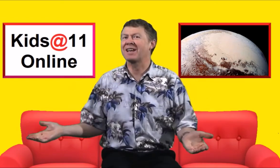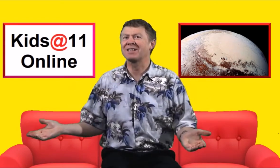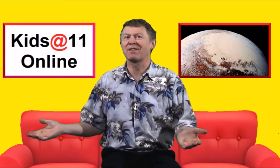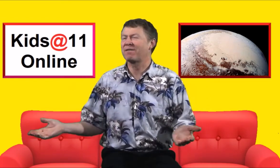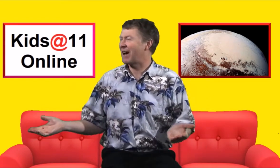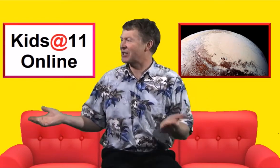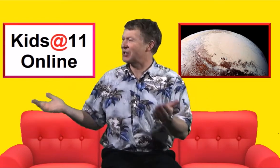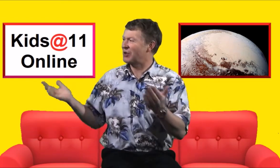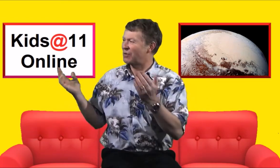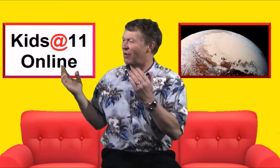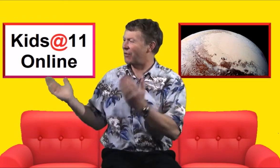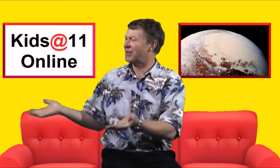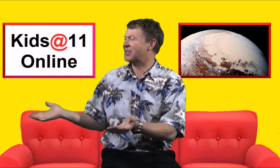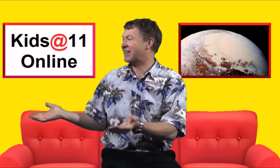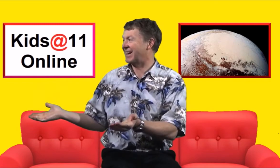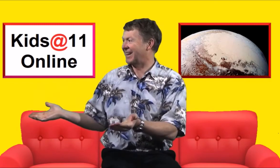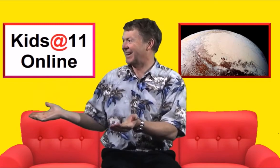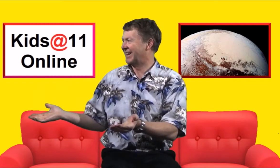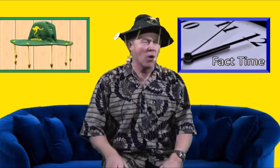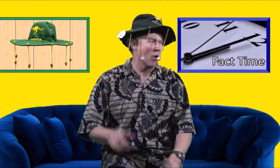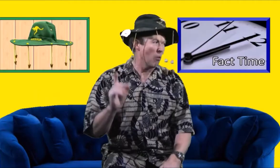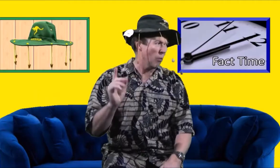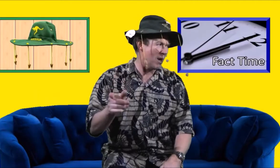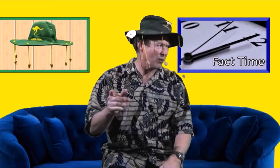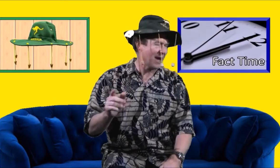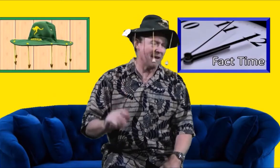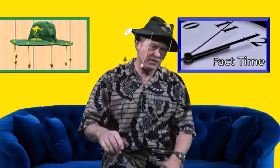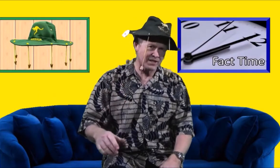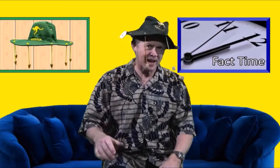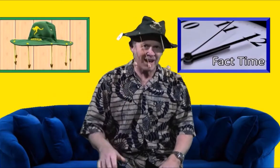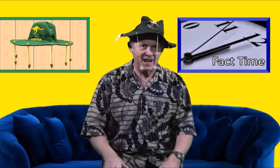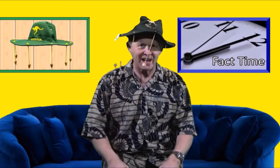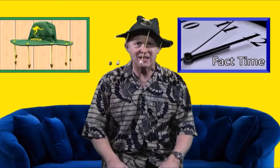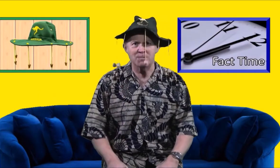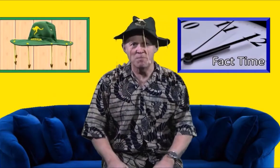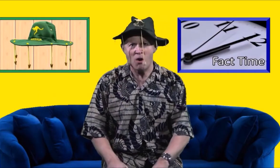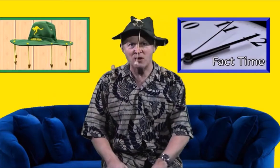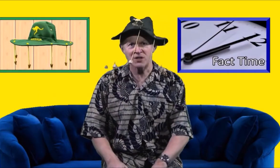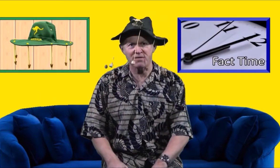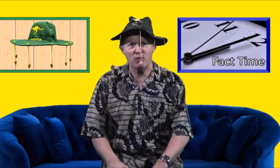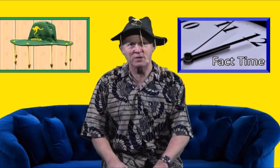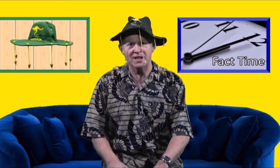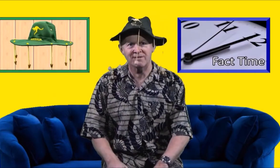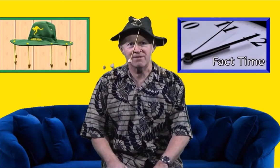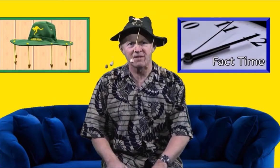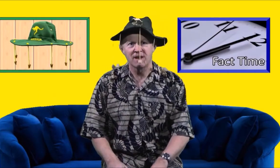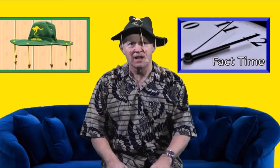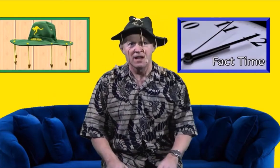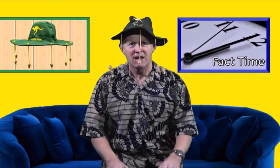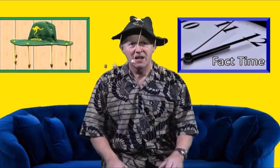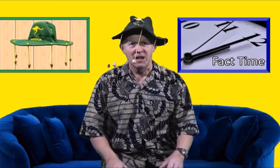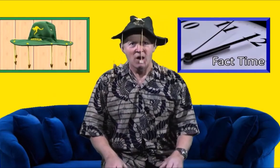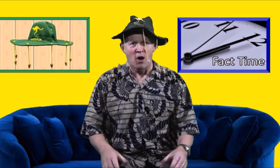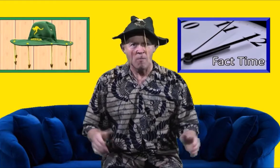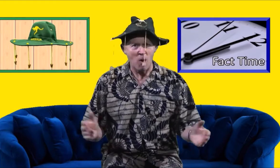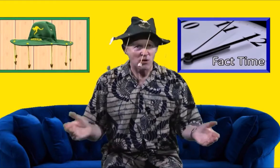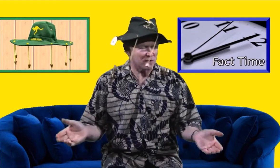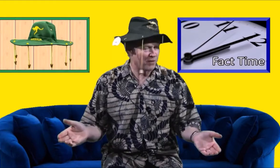the fact you've got for us today? Well, Kev, today is March the 14th. On March the